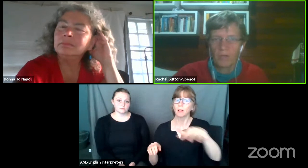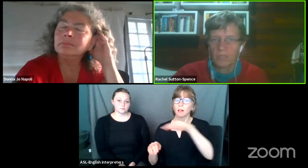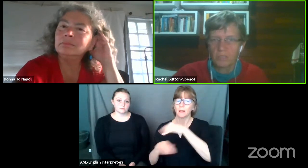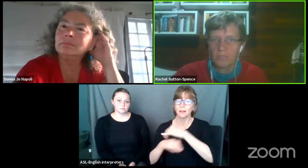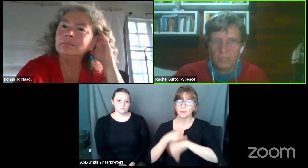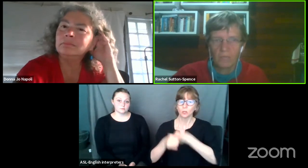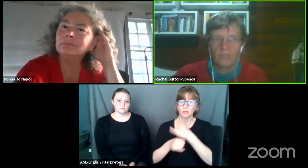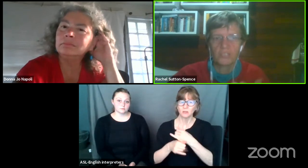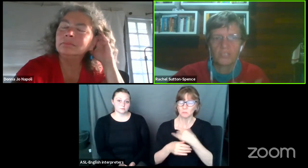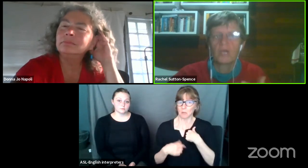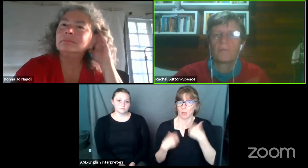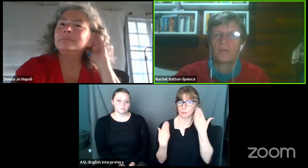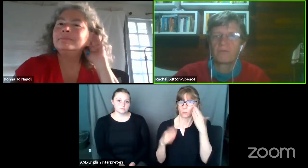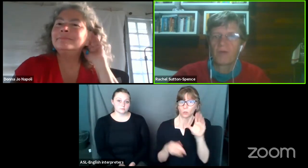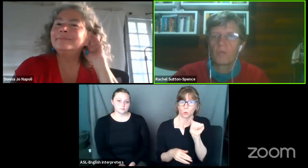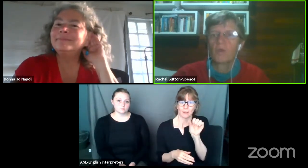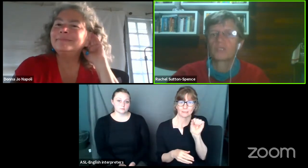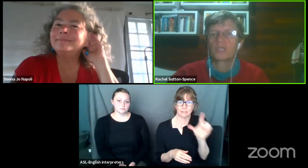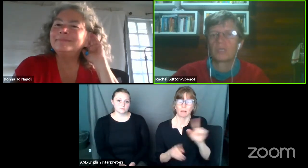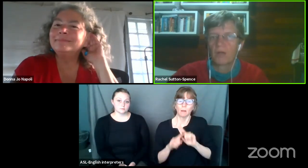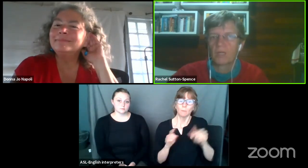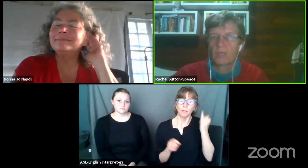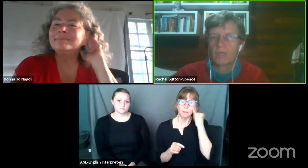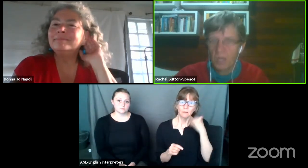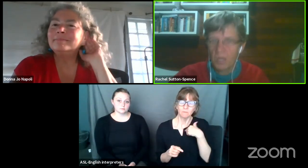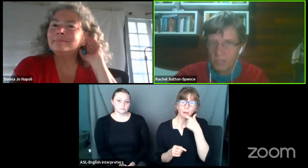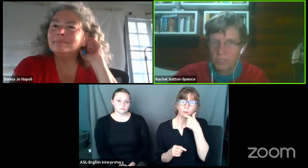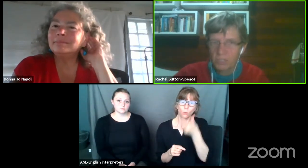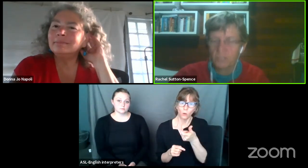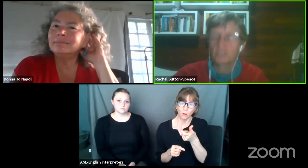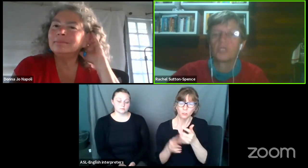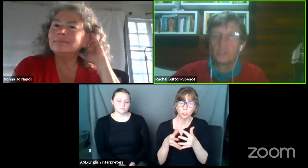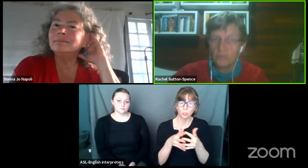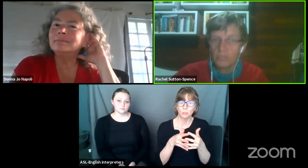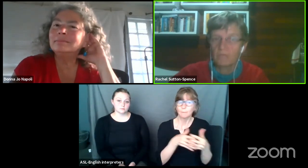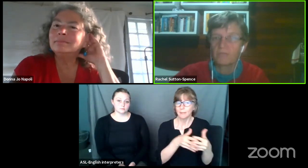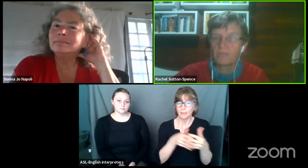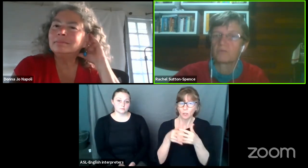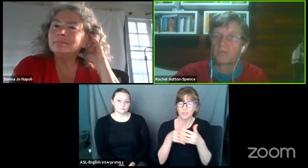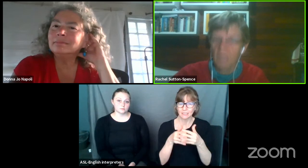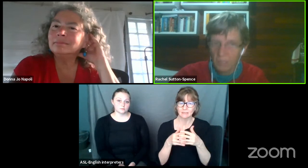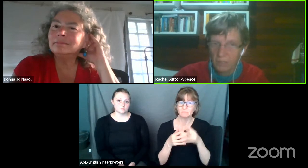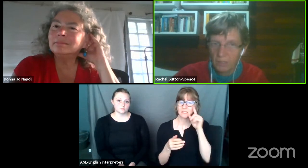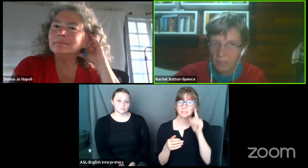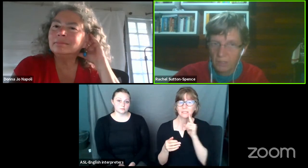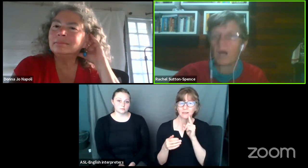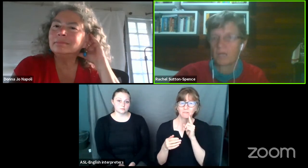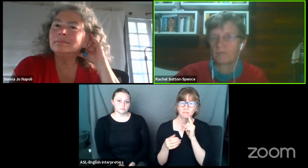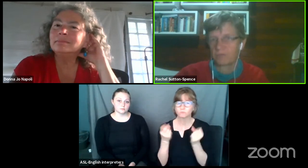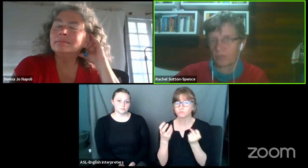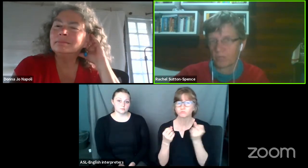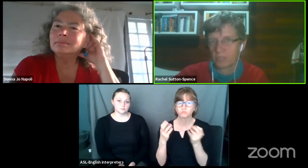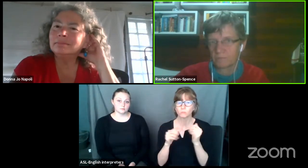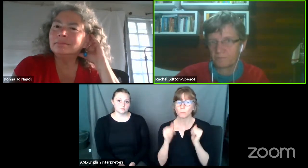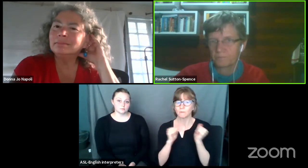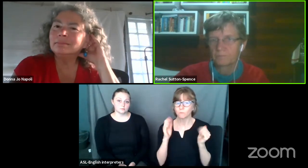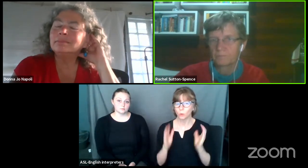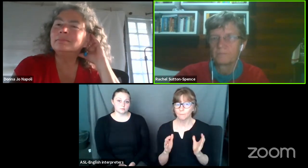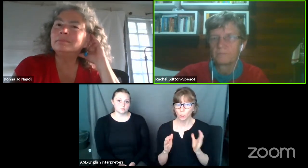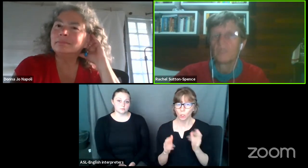know American Sign Language, but if I watch an American artist using visual vernacular, I can follow